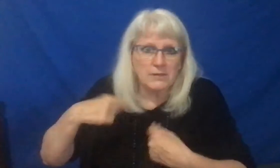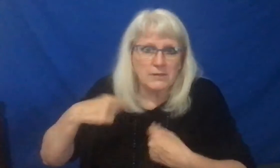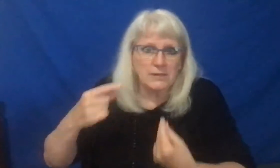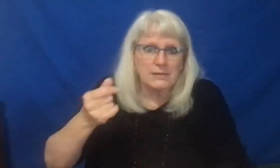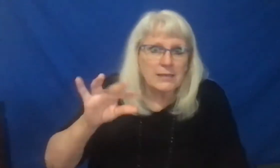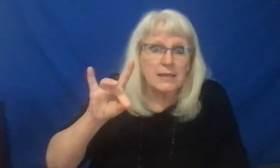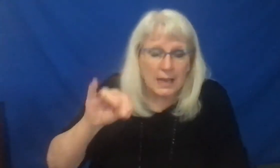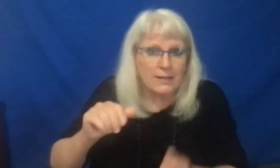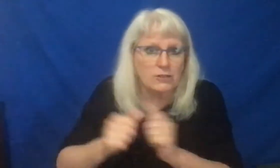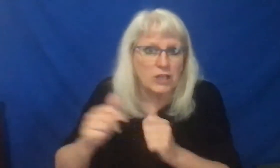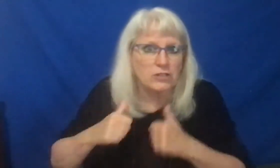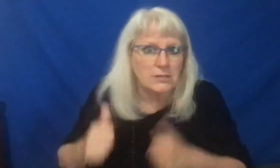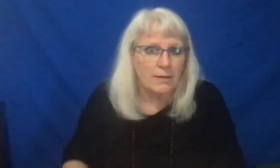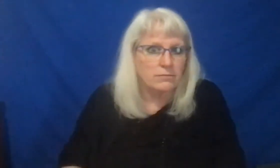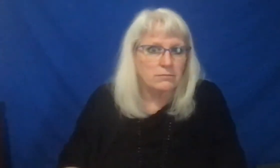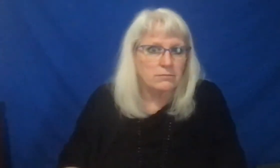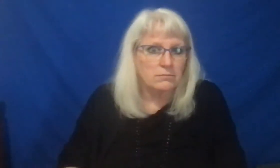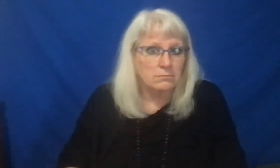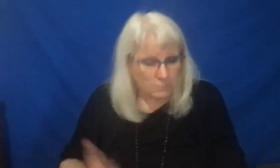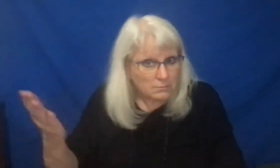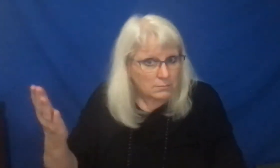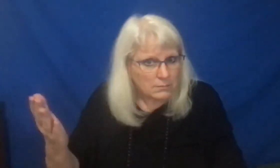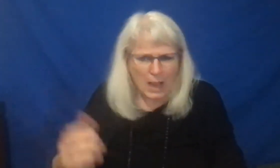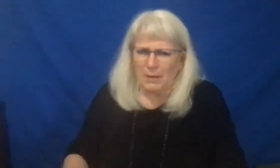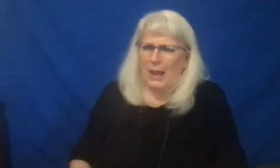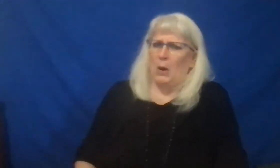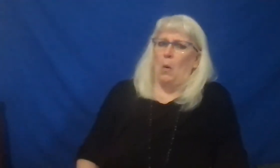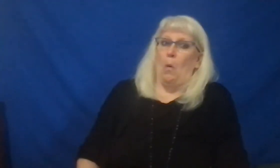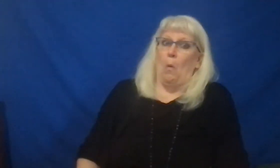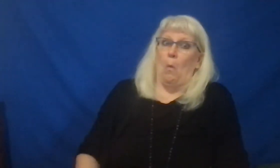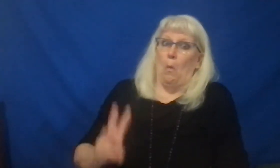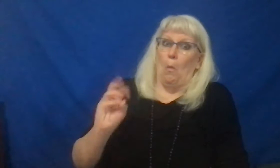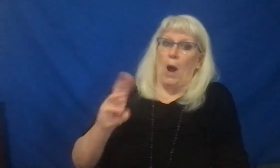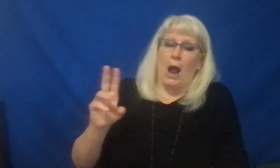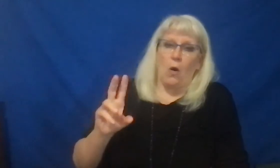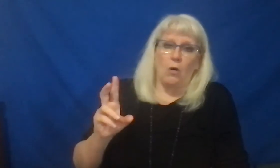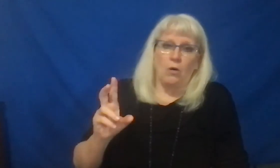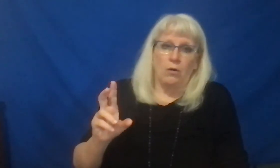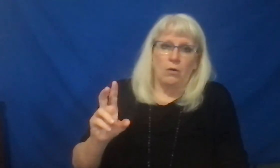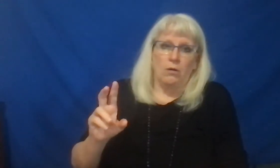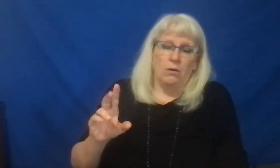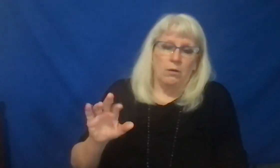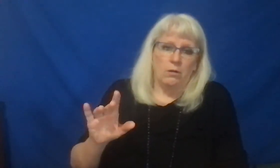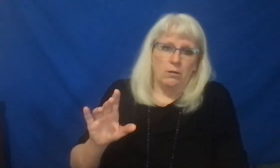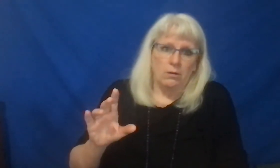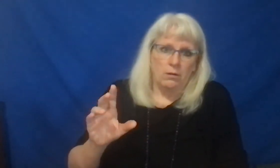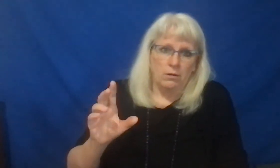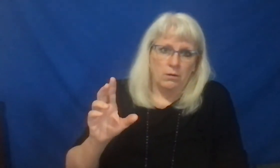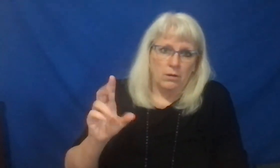changed his life. Blew me away, right? A doctorate of divinity. And he shared in